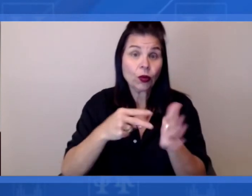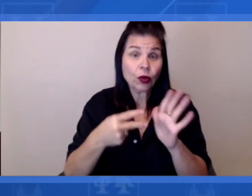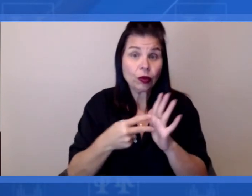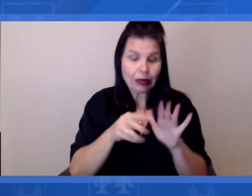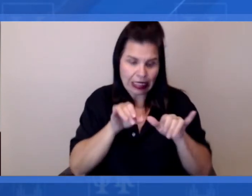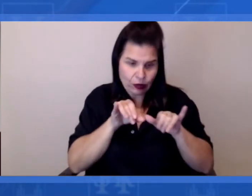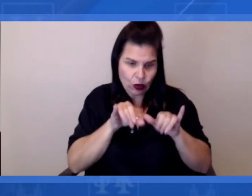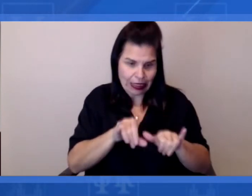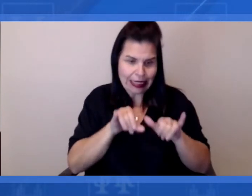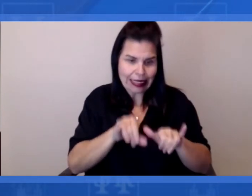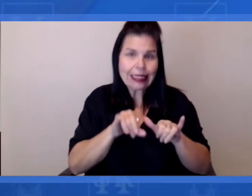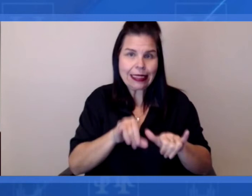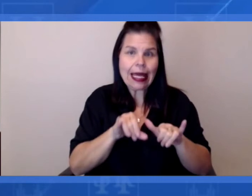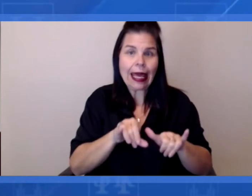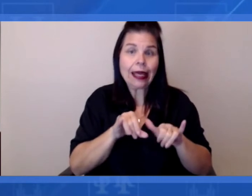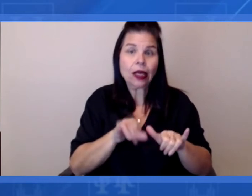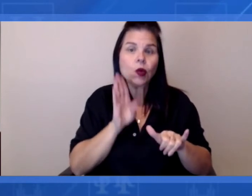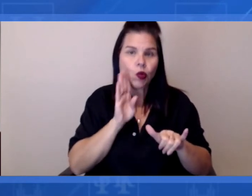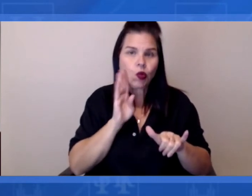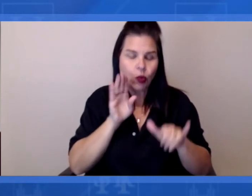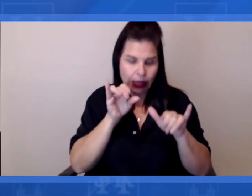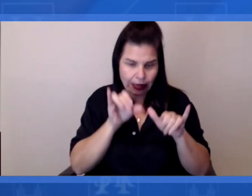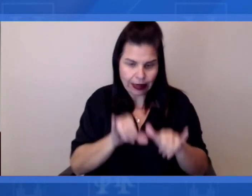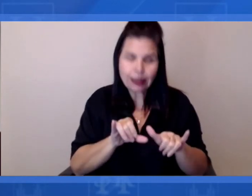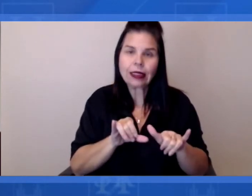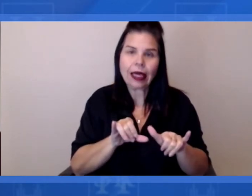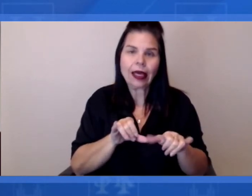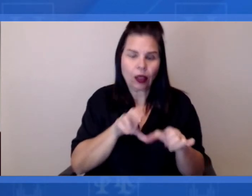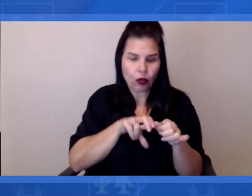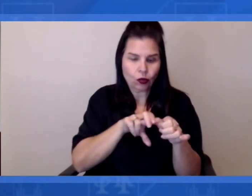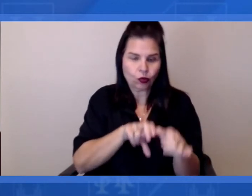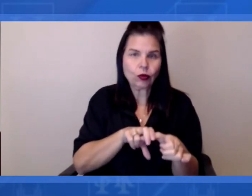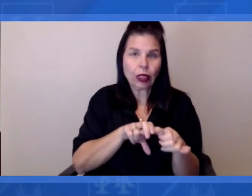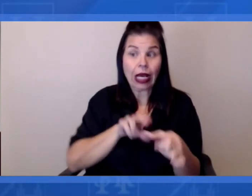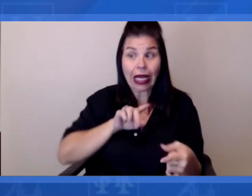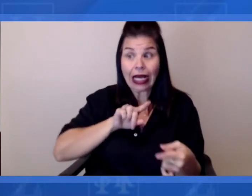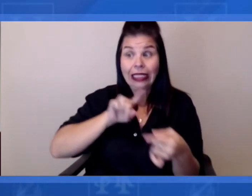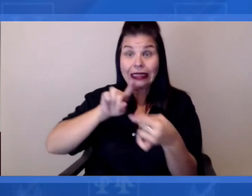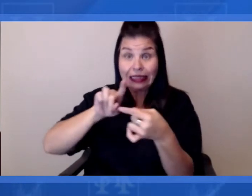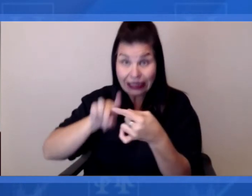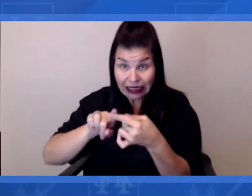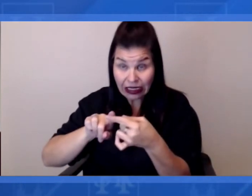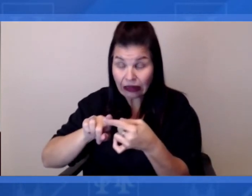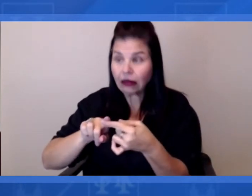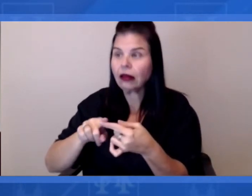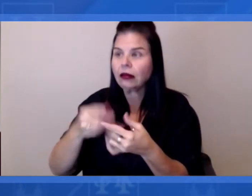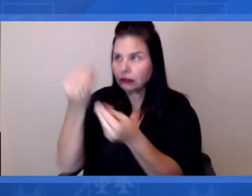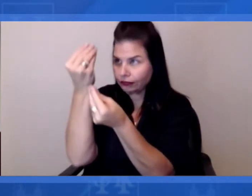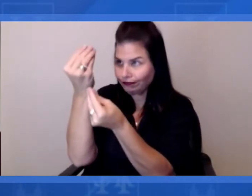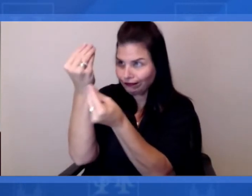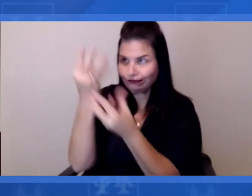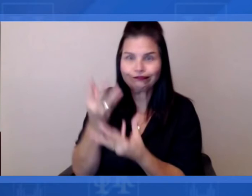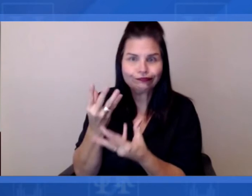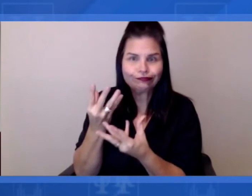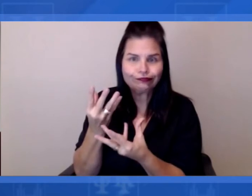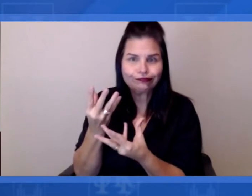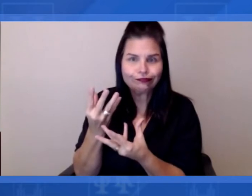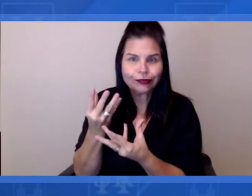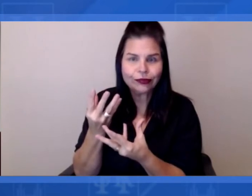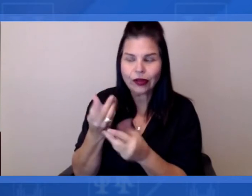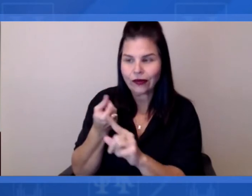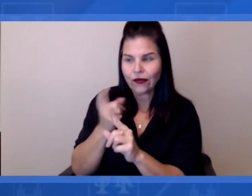vehicle until a caregiver can be reached for further direction.